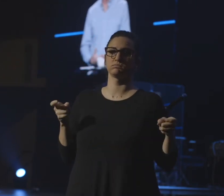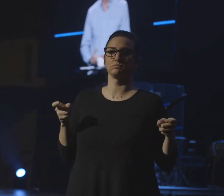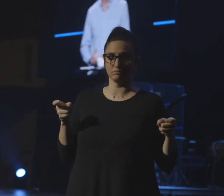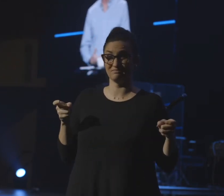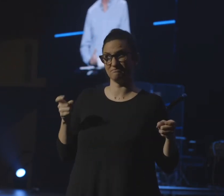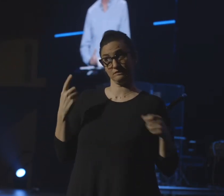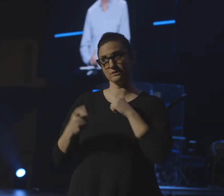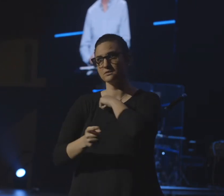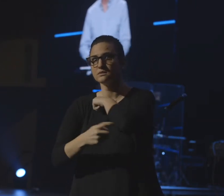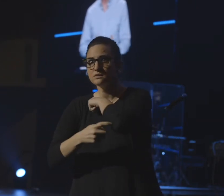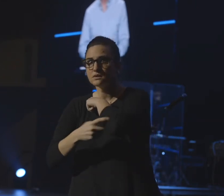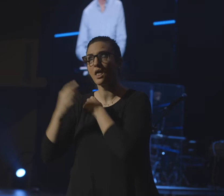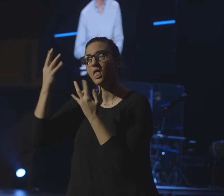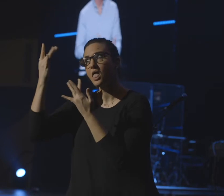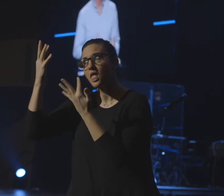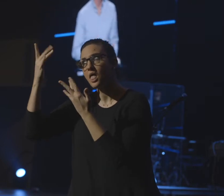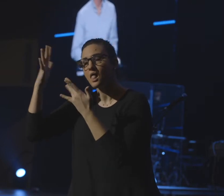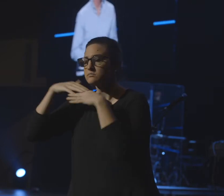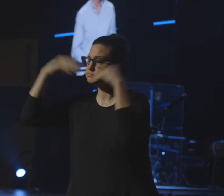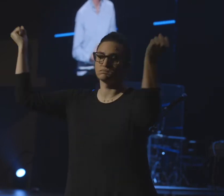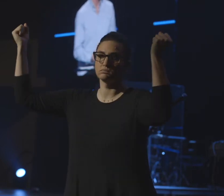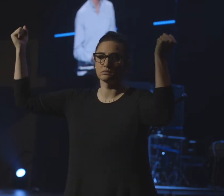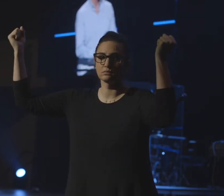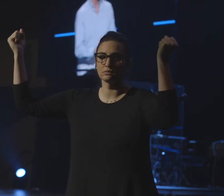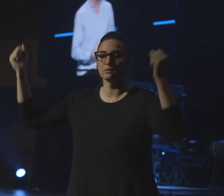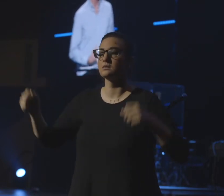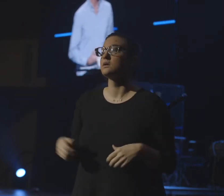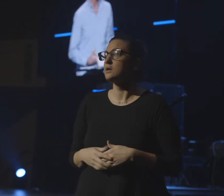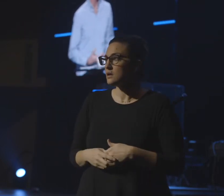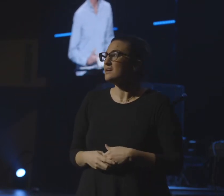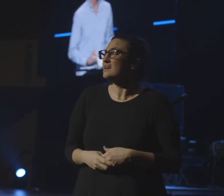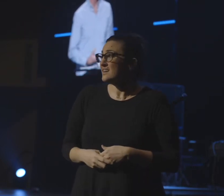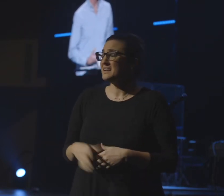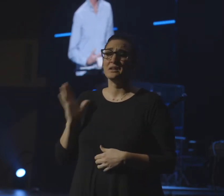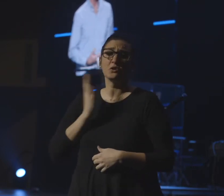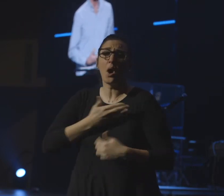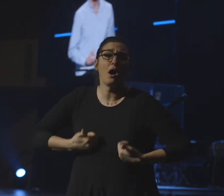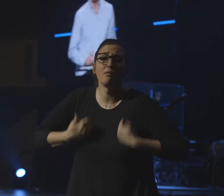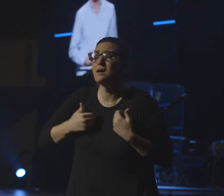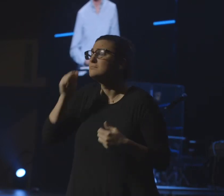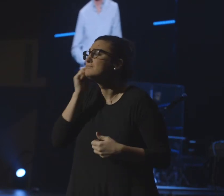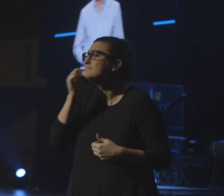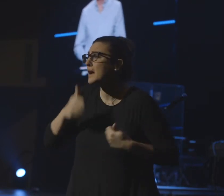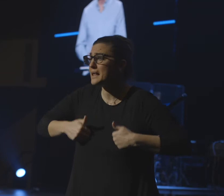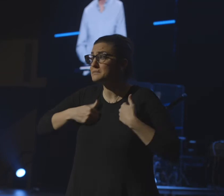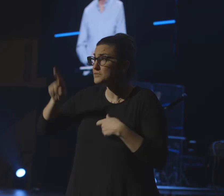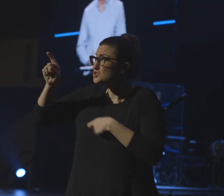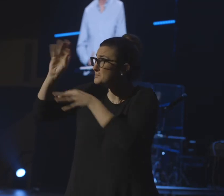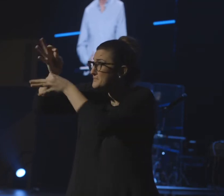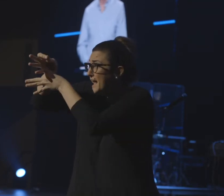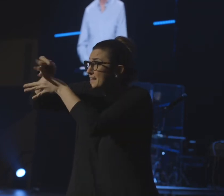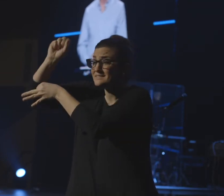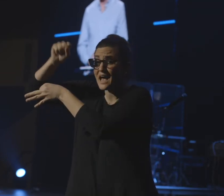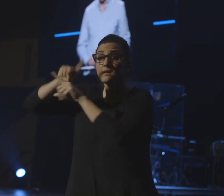this entire series, and that is faith, the life of faith that we are called to be in as followers of Jesus. It's not